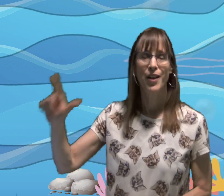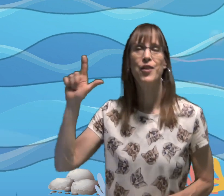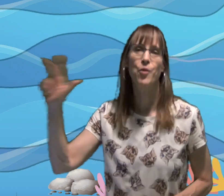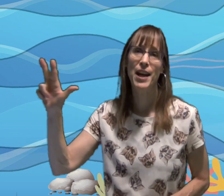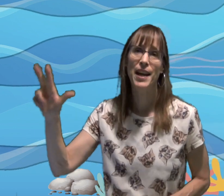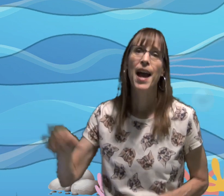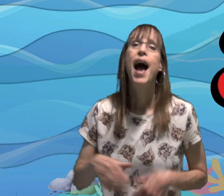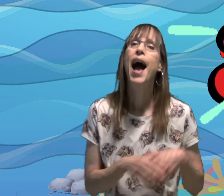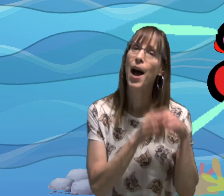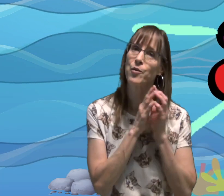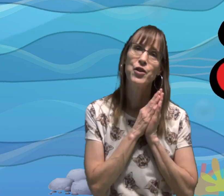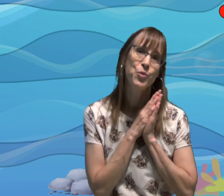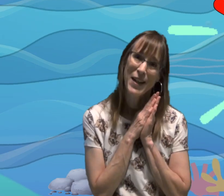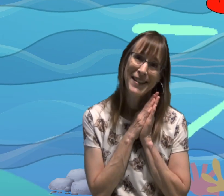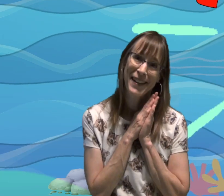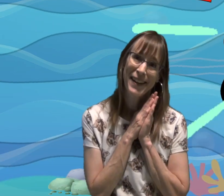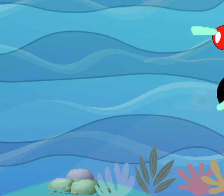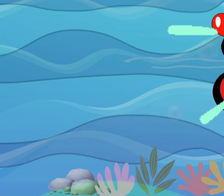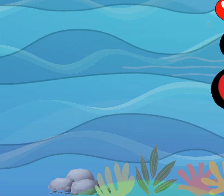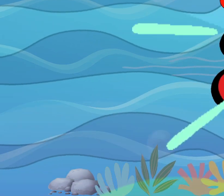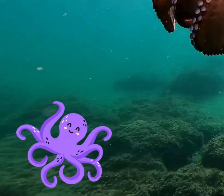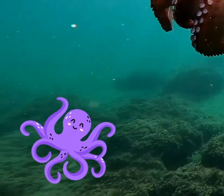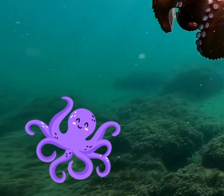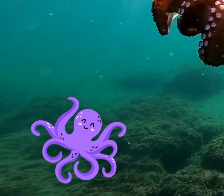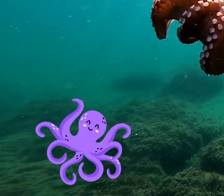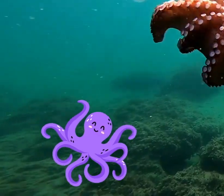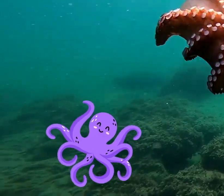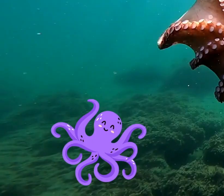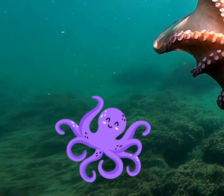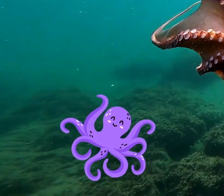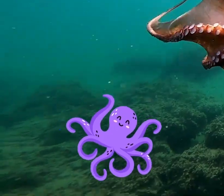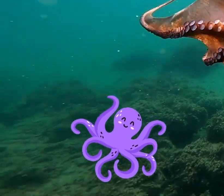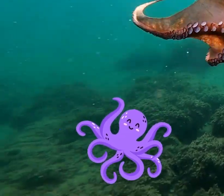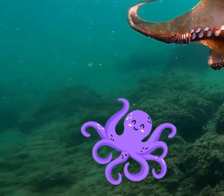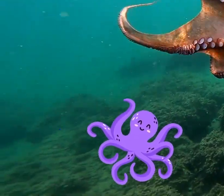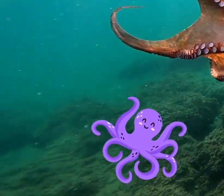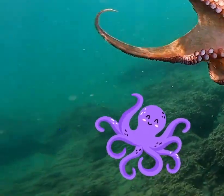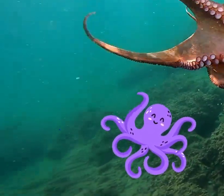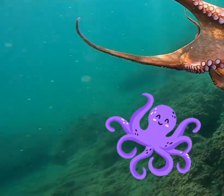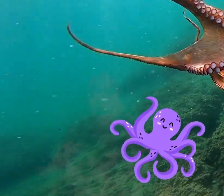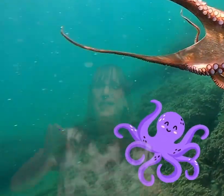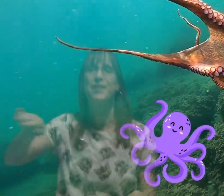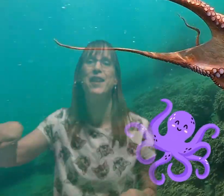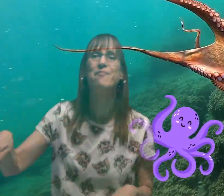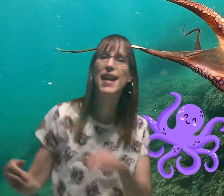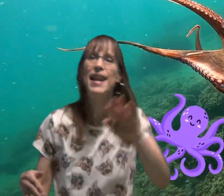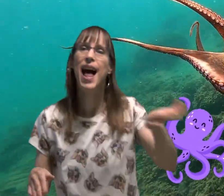two, three. How sweet. Swim, little octopus, swim, swim, swim.